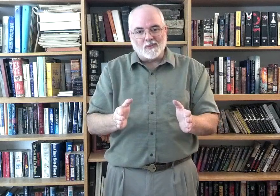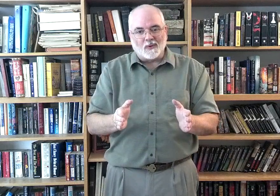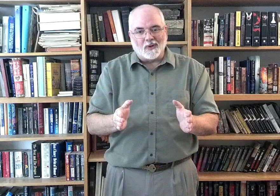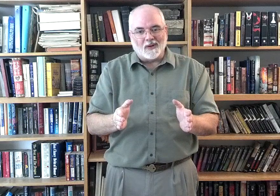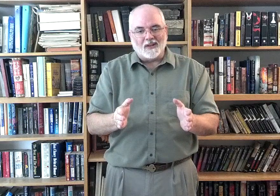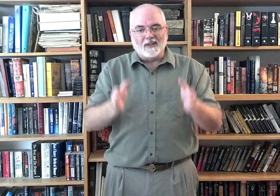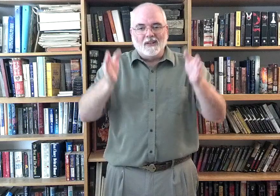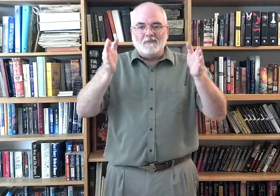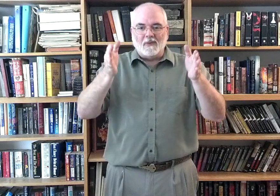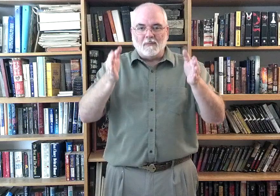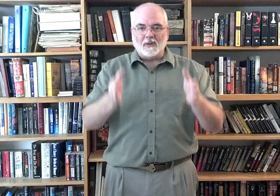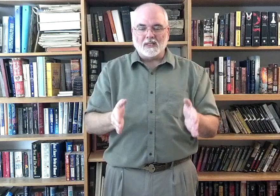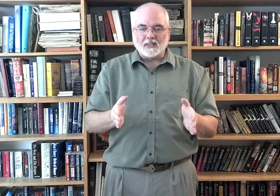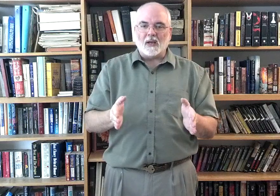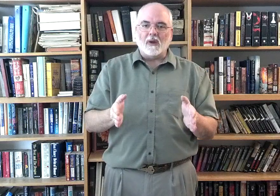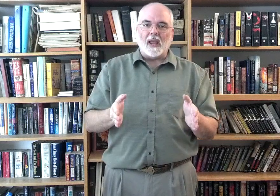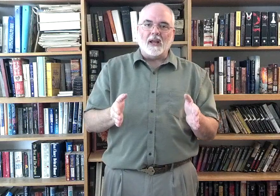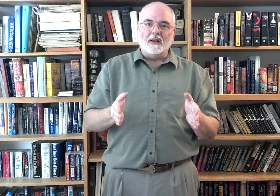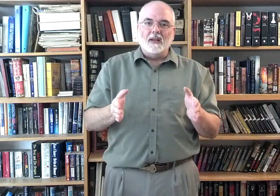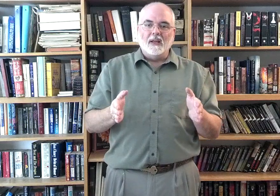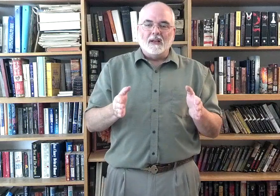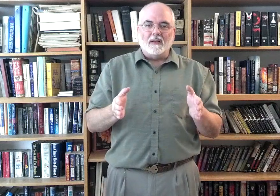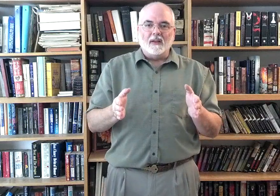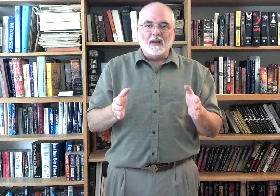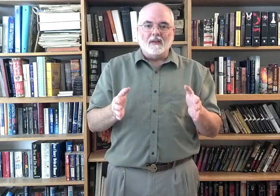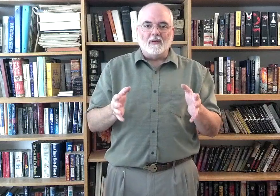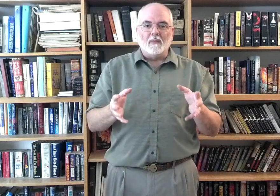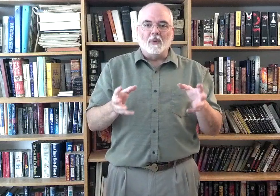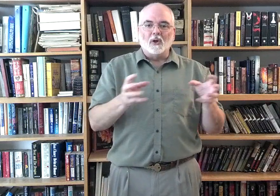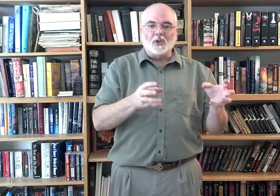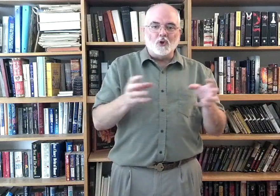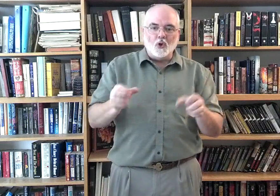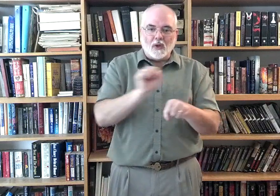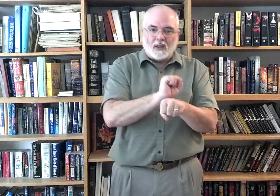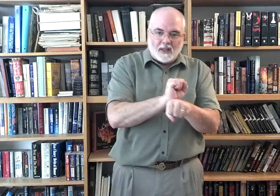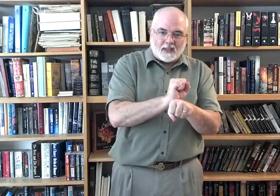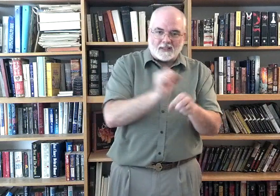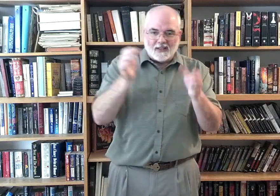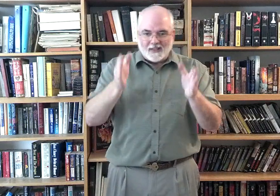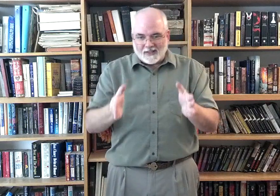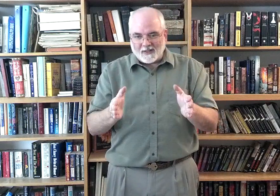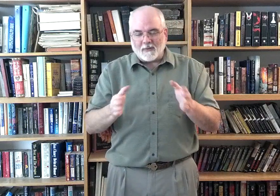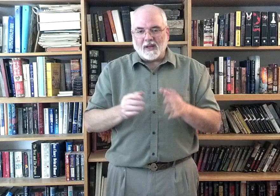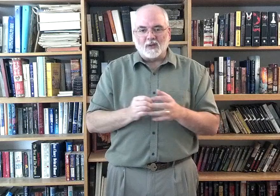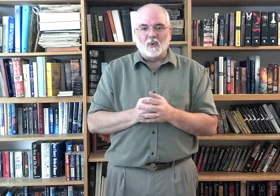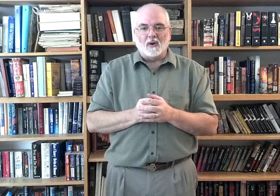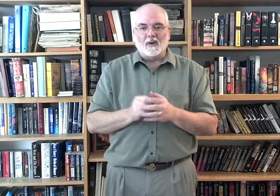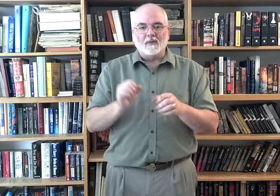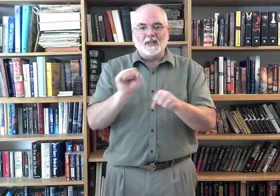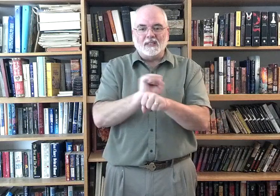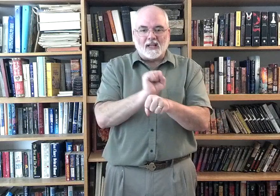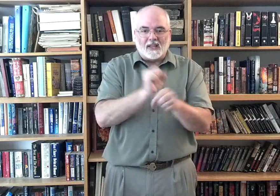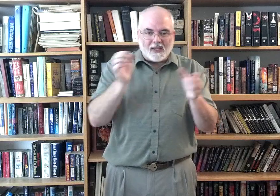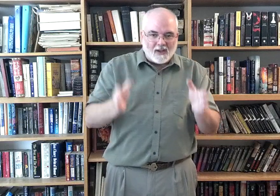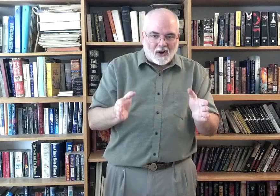laborer. Remember, this is how we add the person doing this to make it a word. This is like the ER